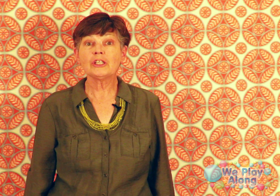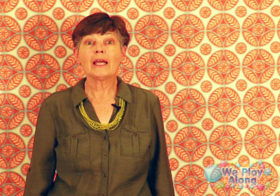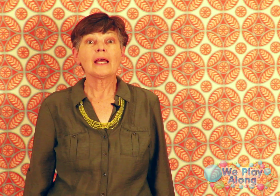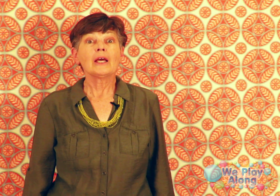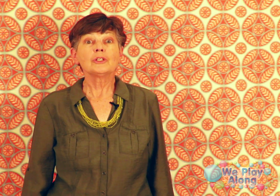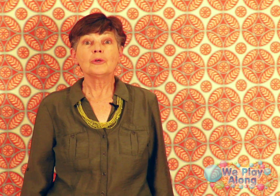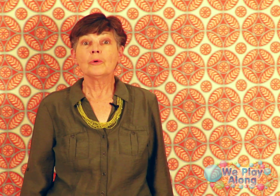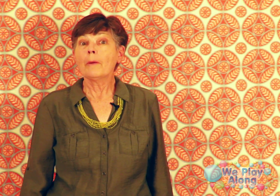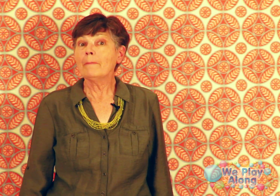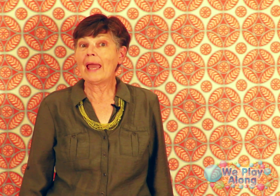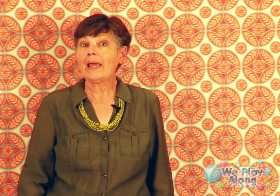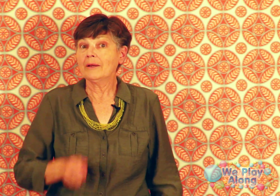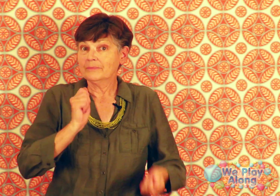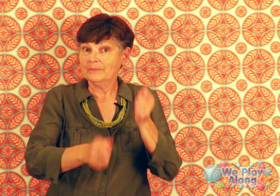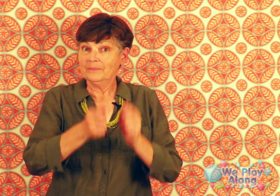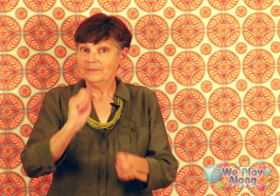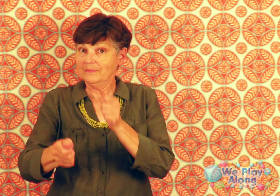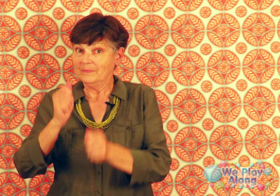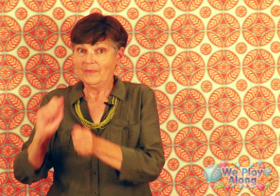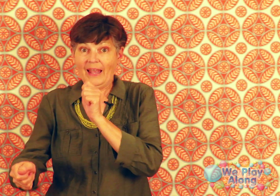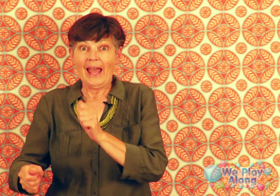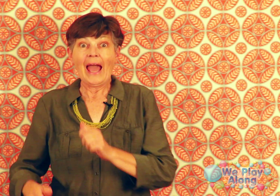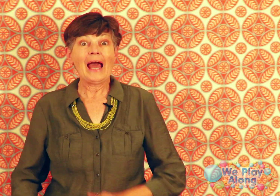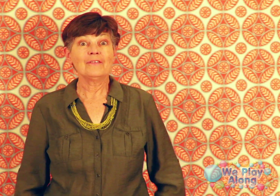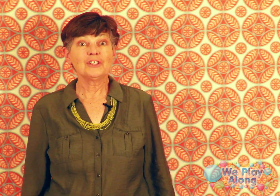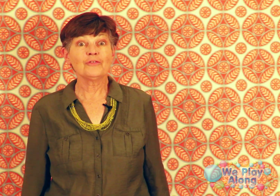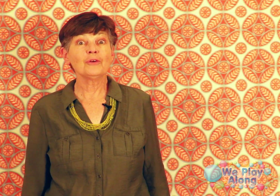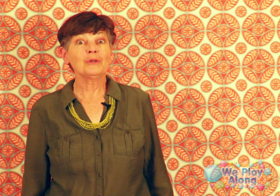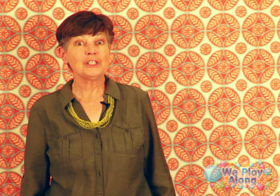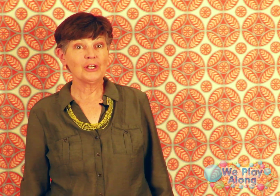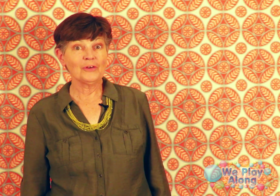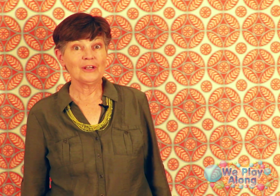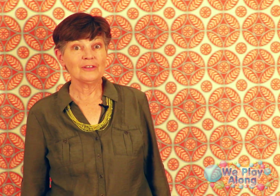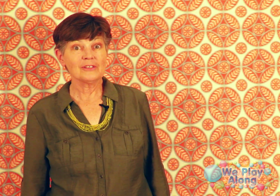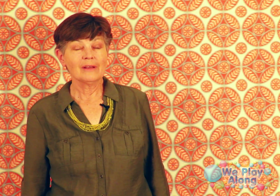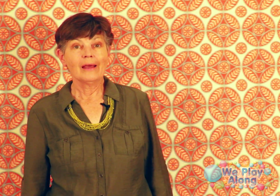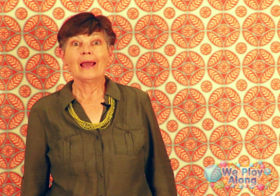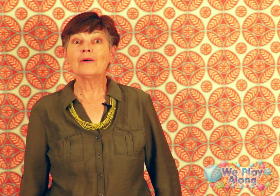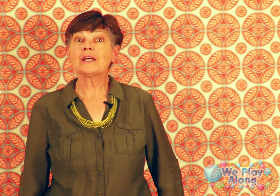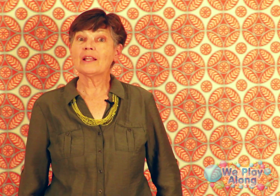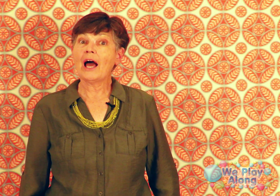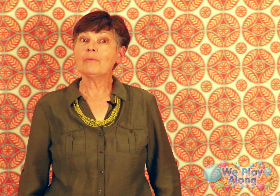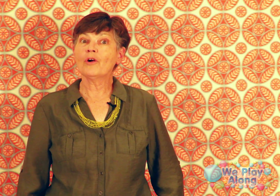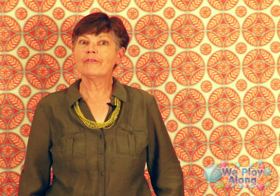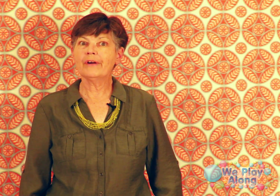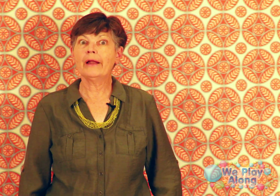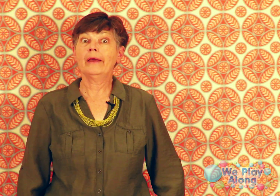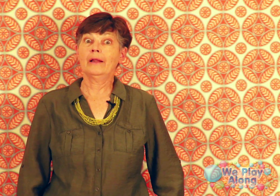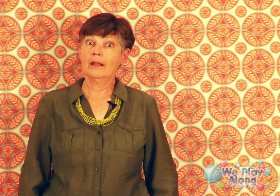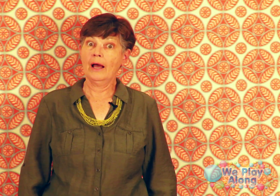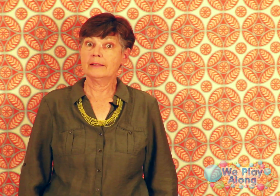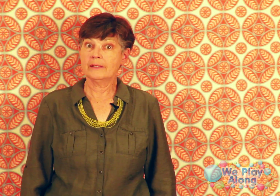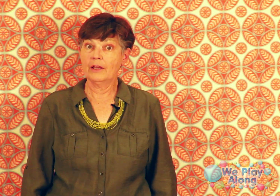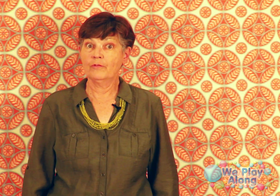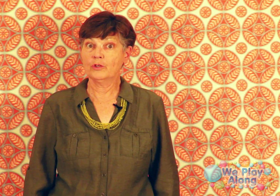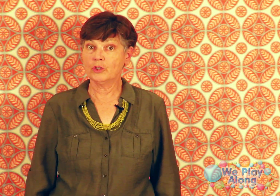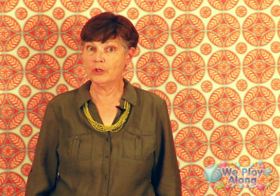project to make out of different materials. That was a lot more fun and a lot safer